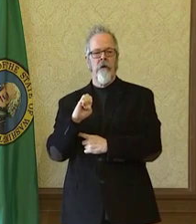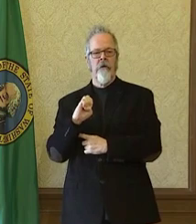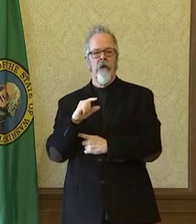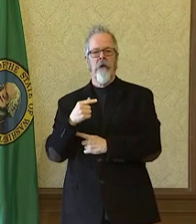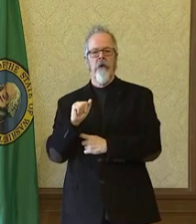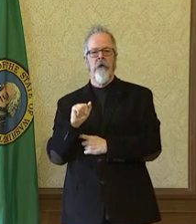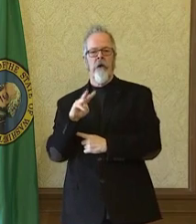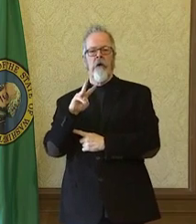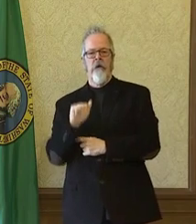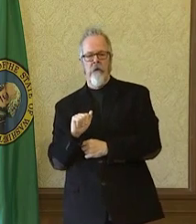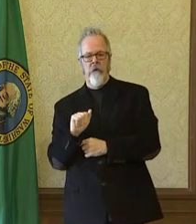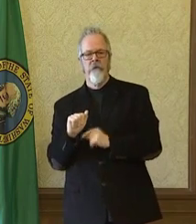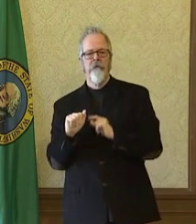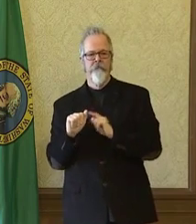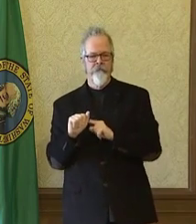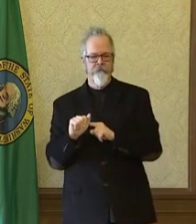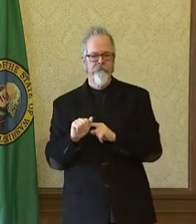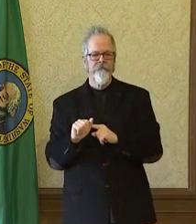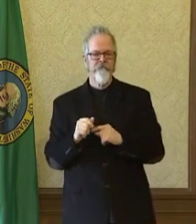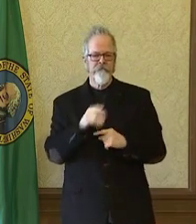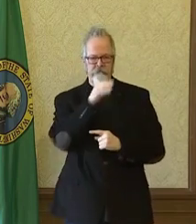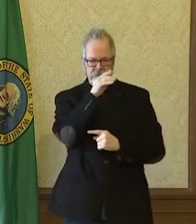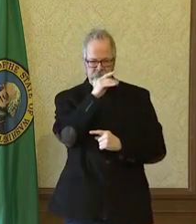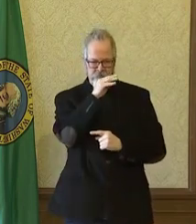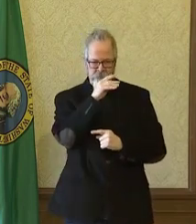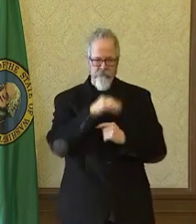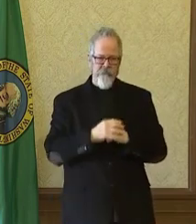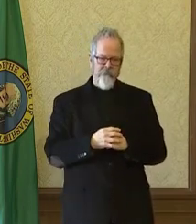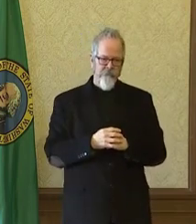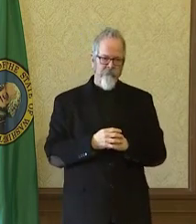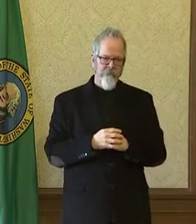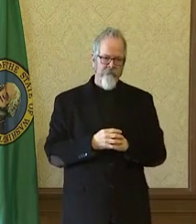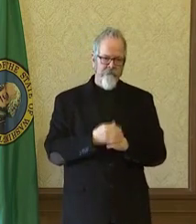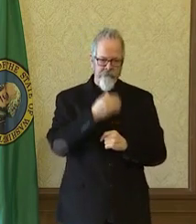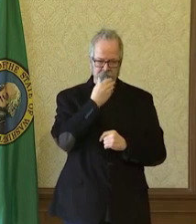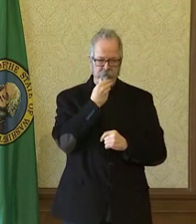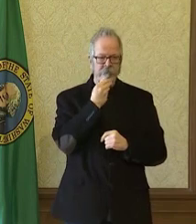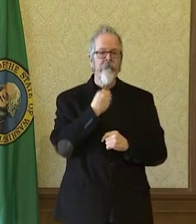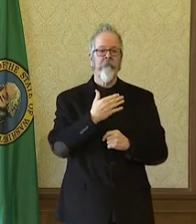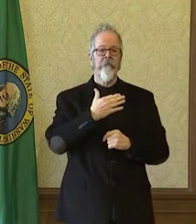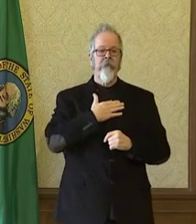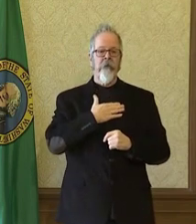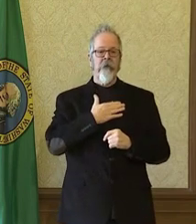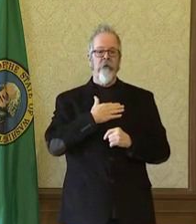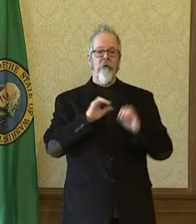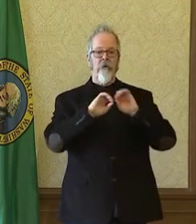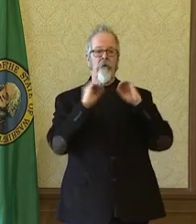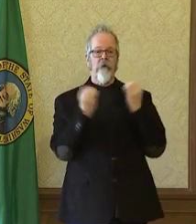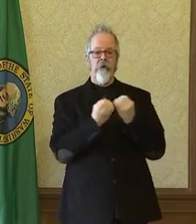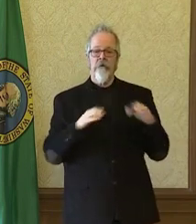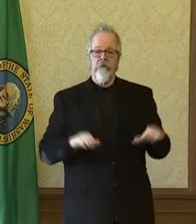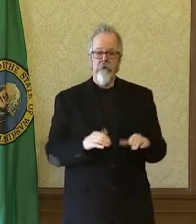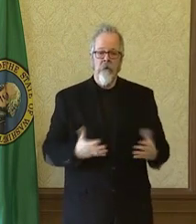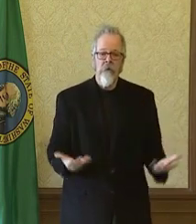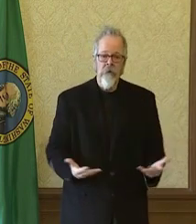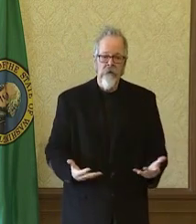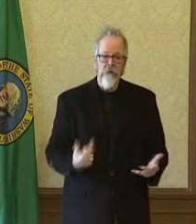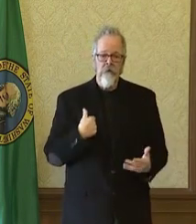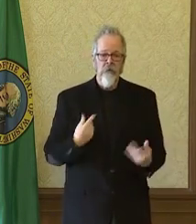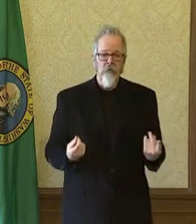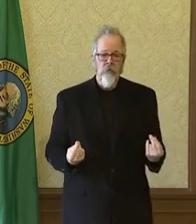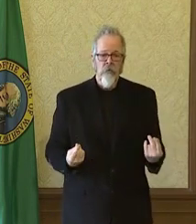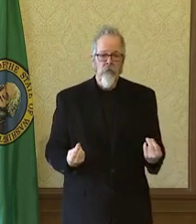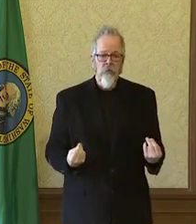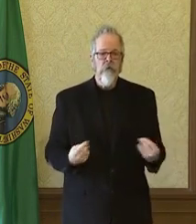American Affairs. What CAPA does is it identifies and examines the issues impacting APA communities